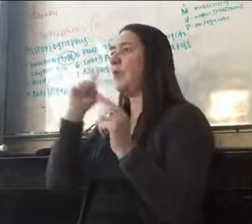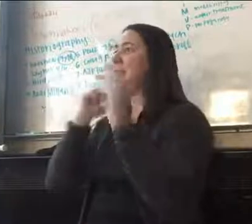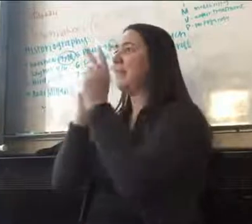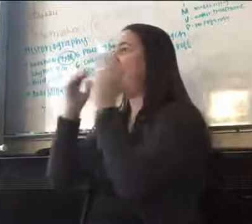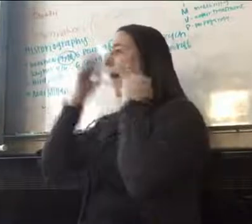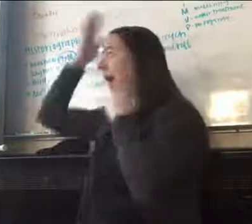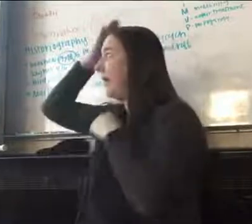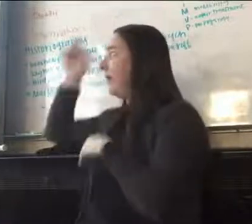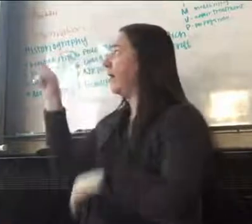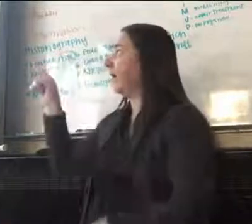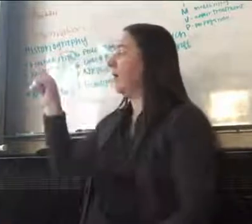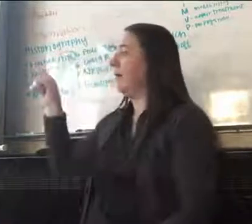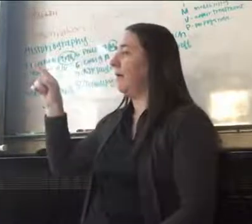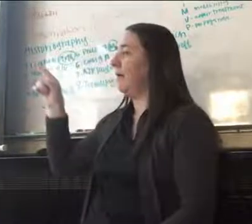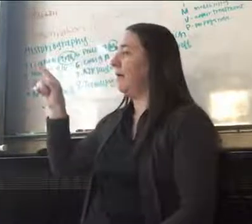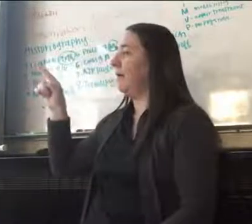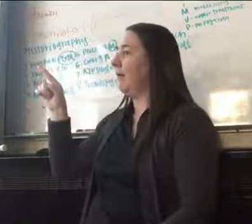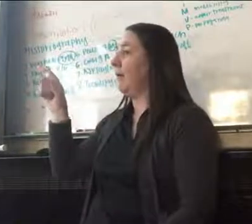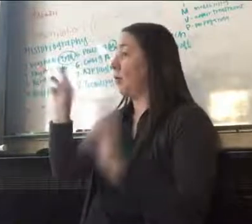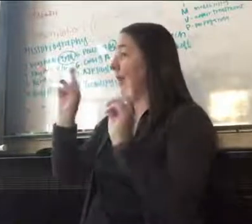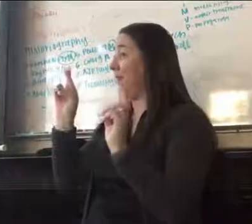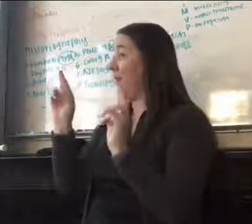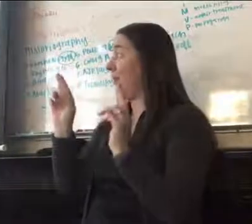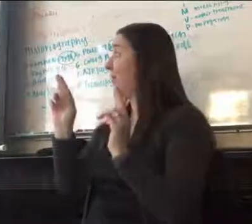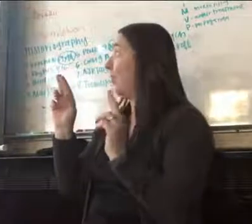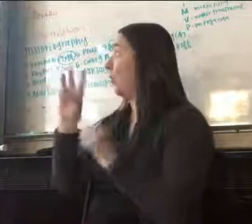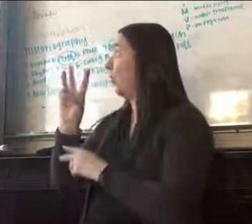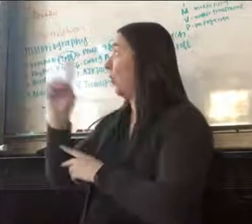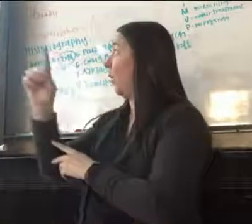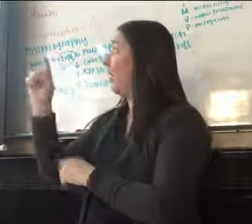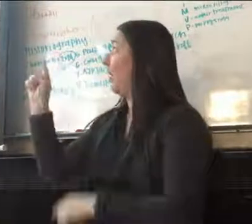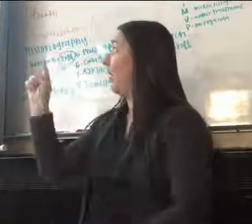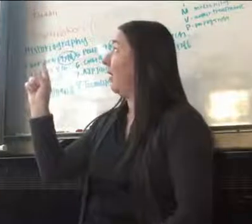Helmet. Okay, ready for the stormtroopers? Yeah, samurai helmet.